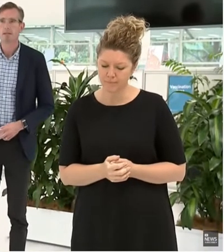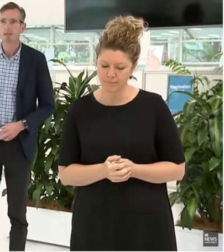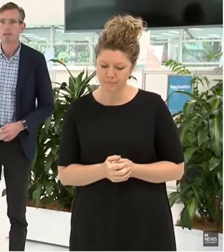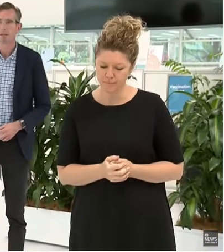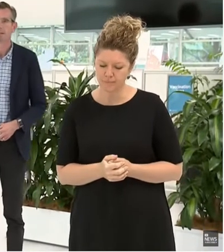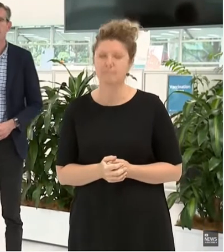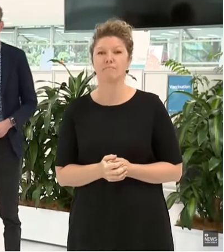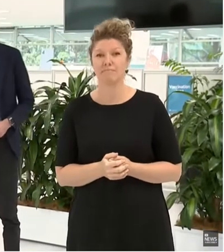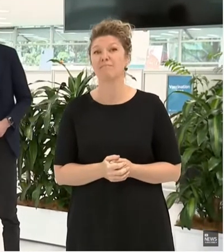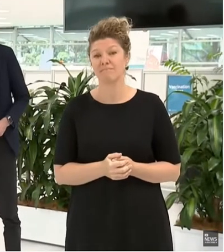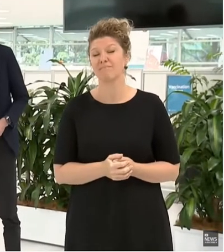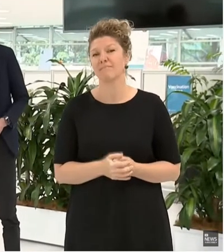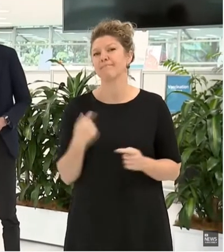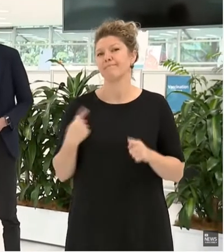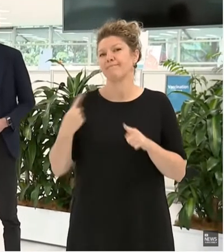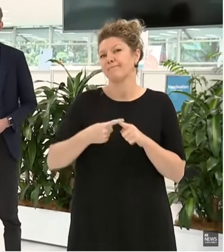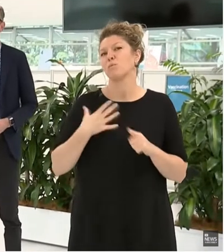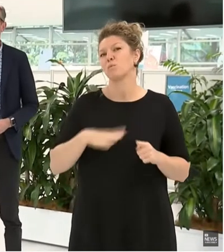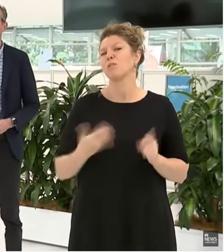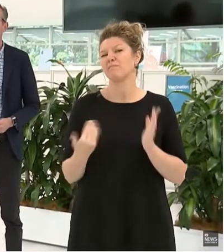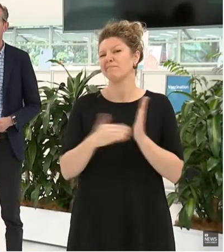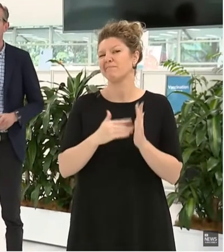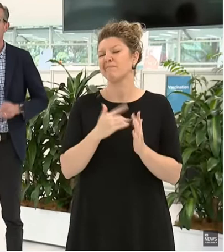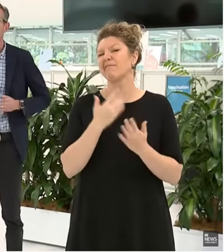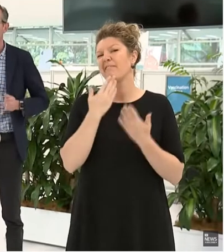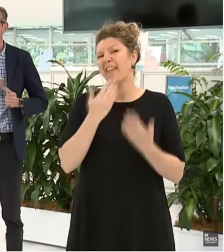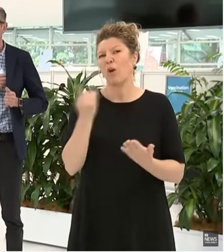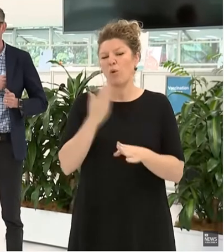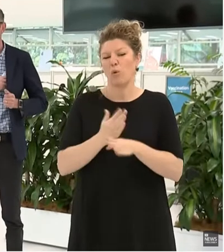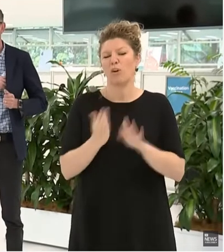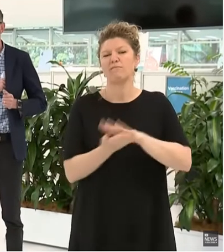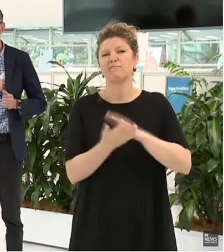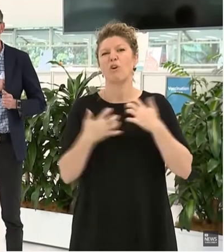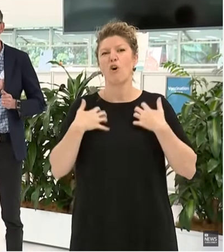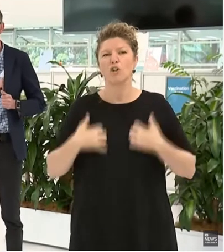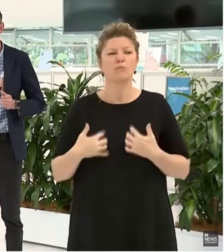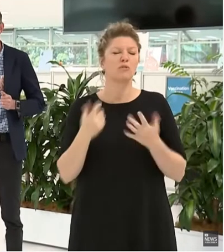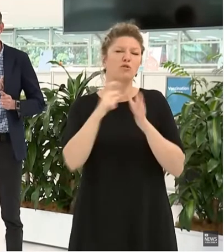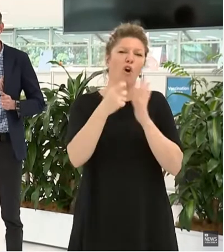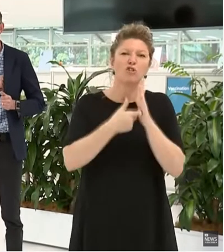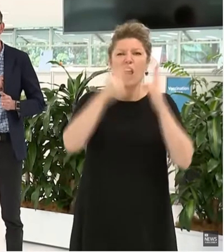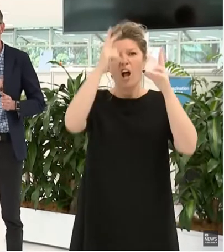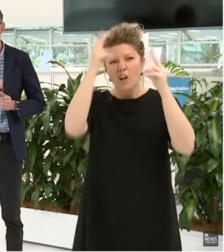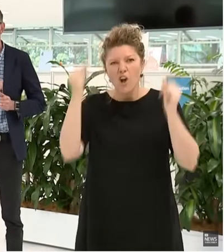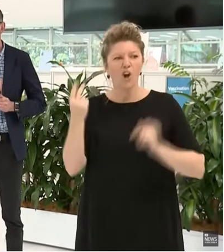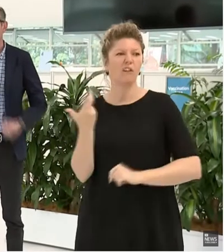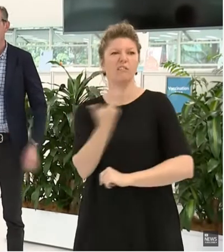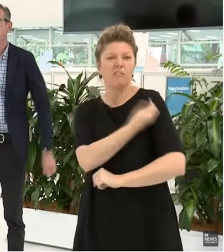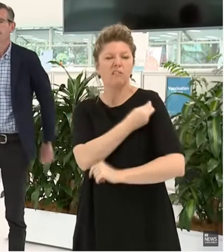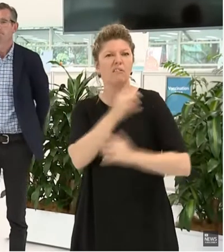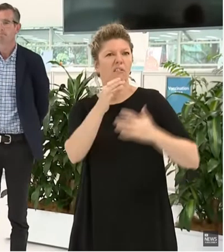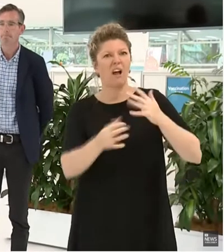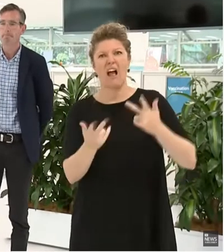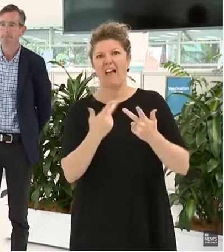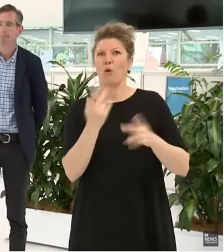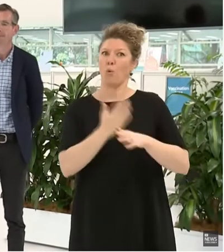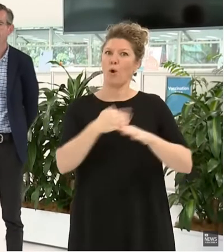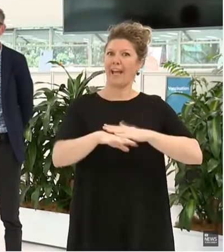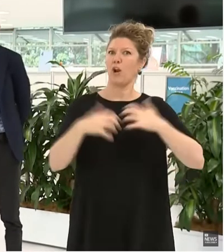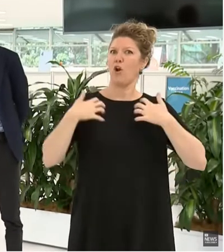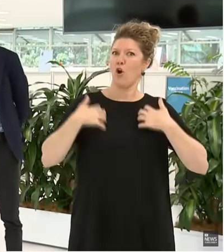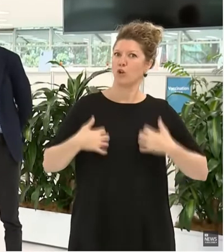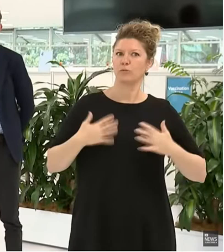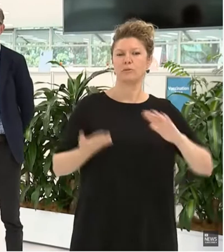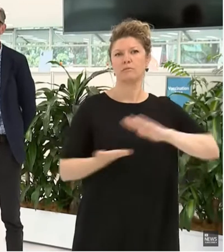like to thank all of the health staff who've worked so hard over this Christmas period and will continue to work hard across